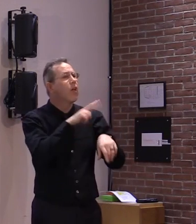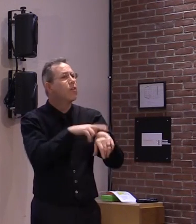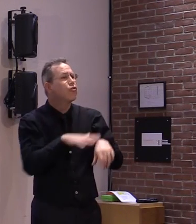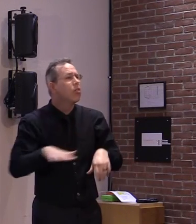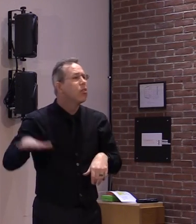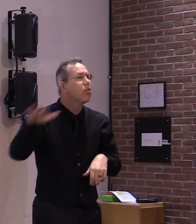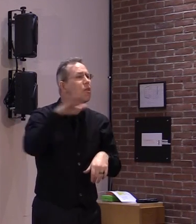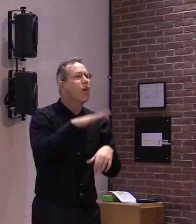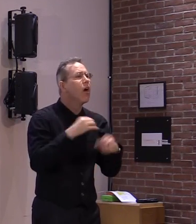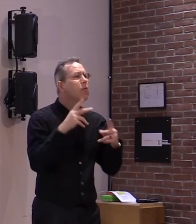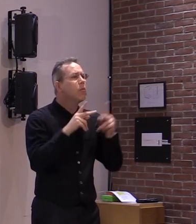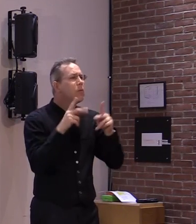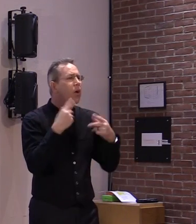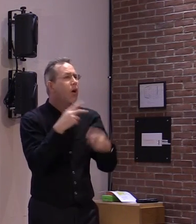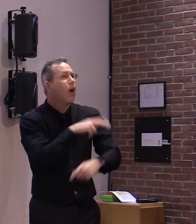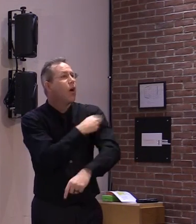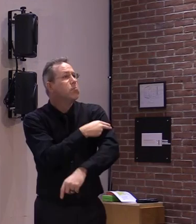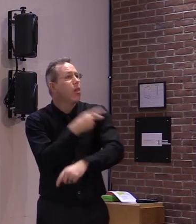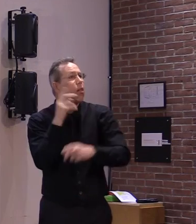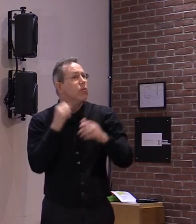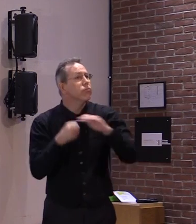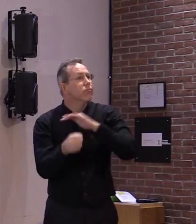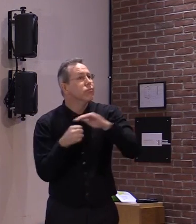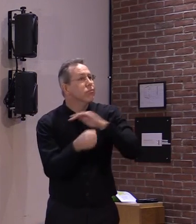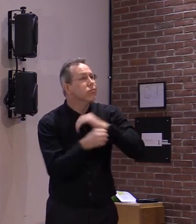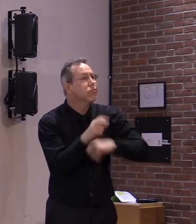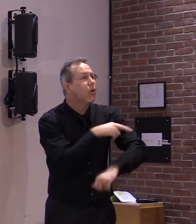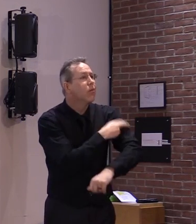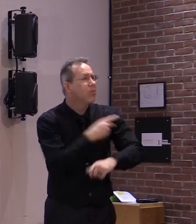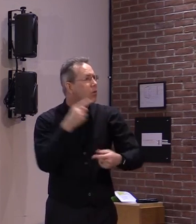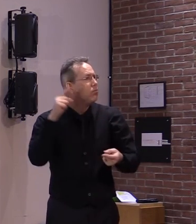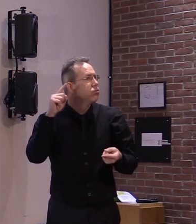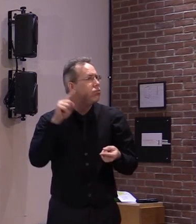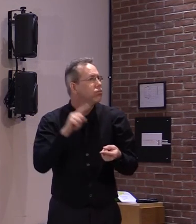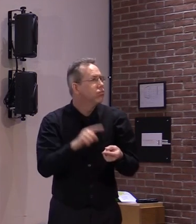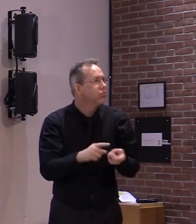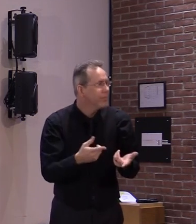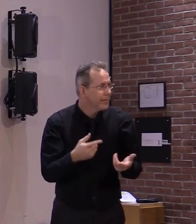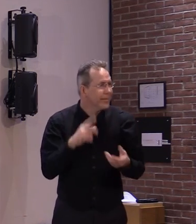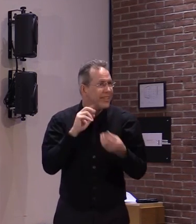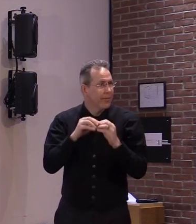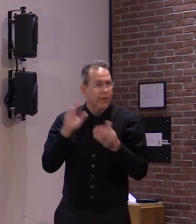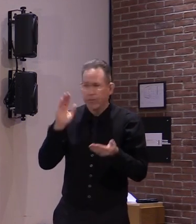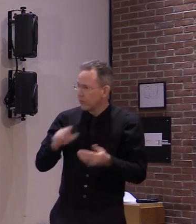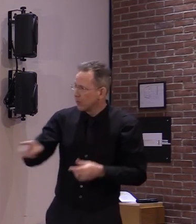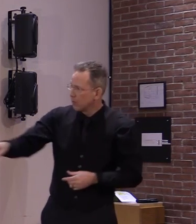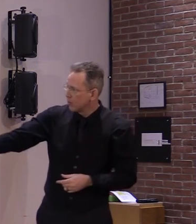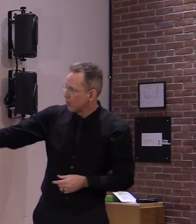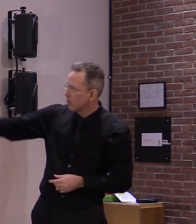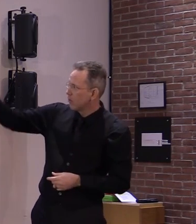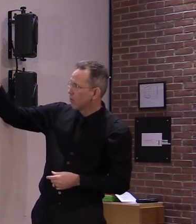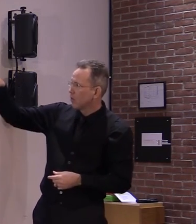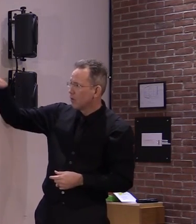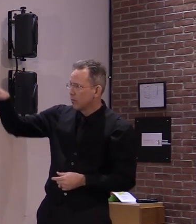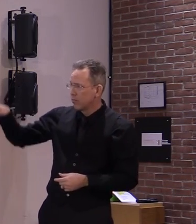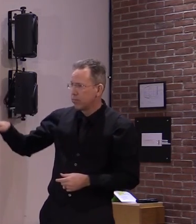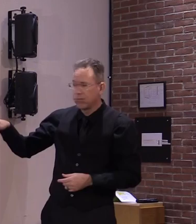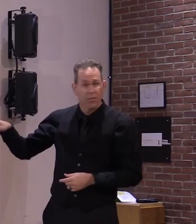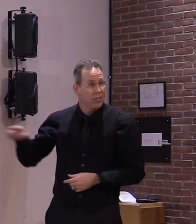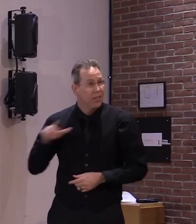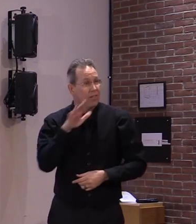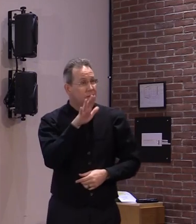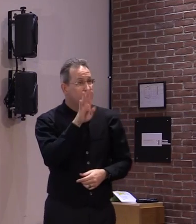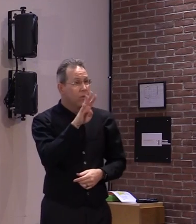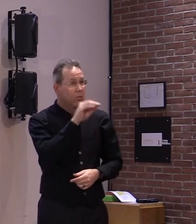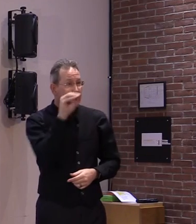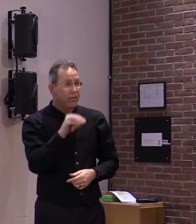6 straight weeks, falling 54% during that time. And the 7-day average has now dropped below 60,000